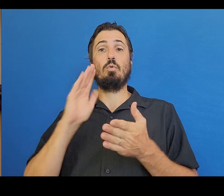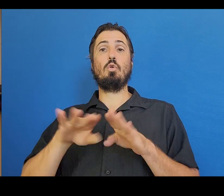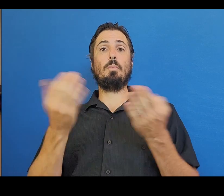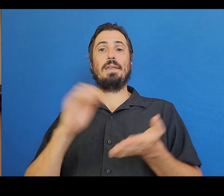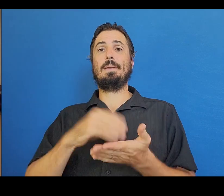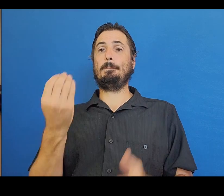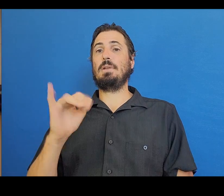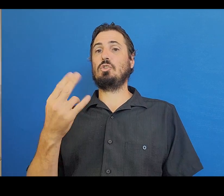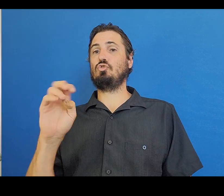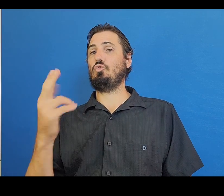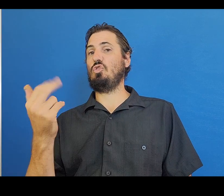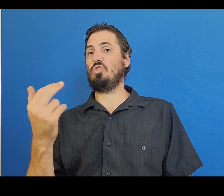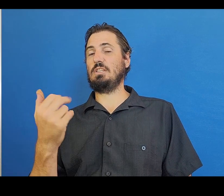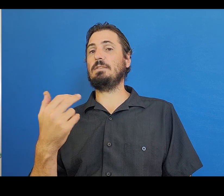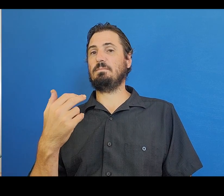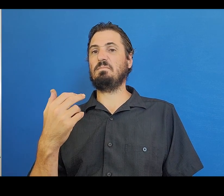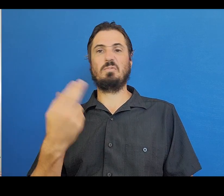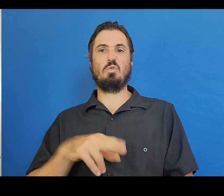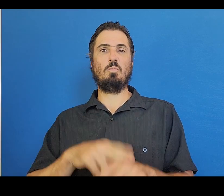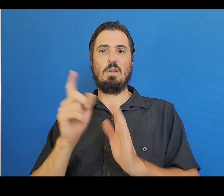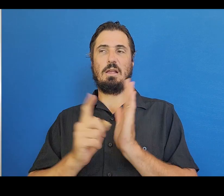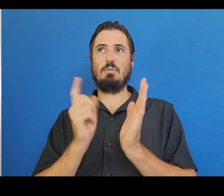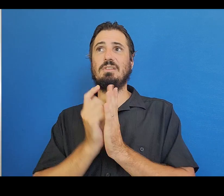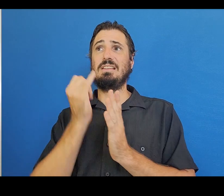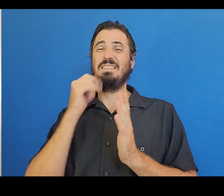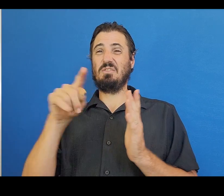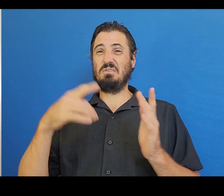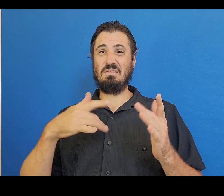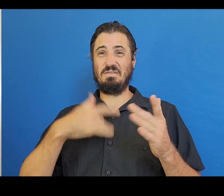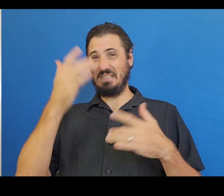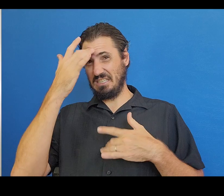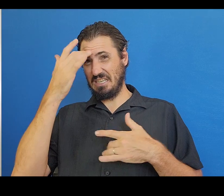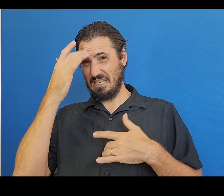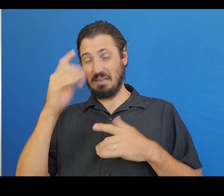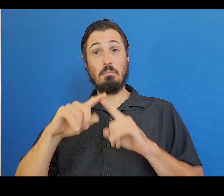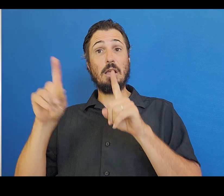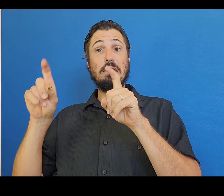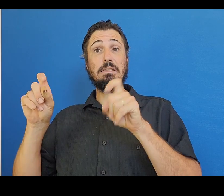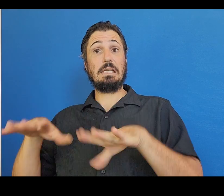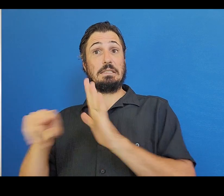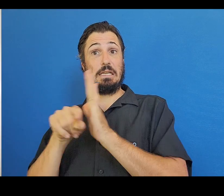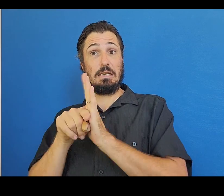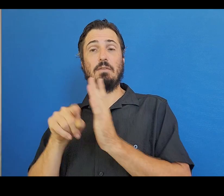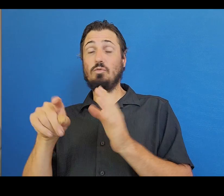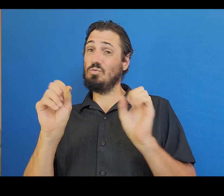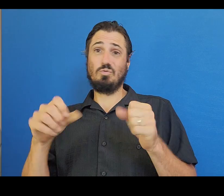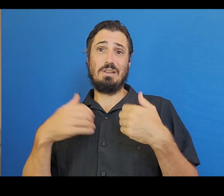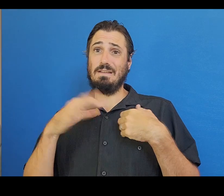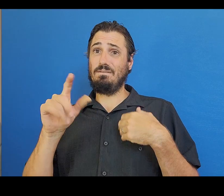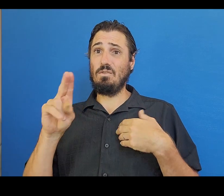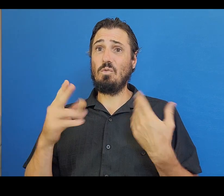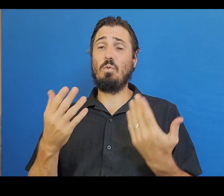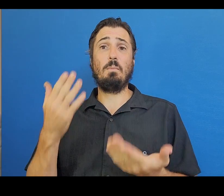June 13th. If you have cold-like symptoms but test negative for COVID, we still ask that you please remain home as you may have the